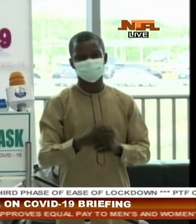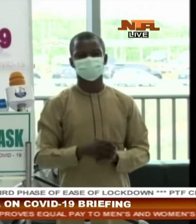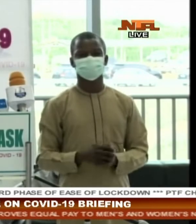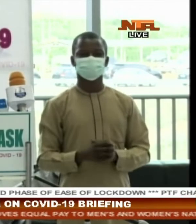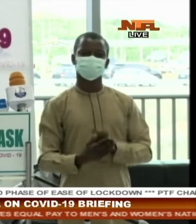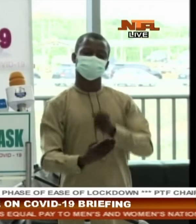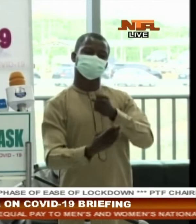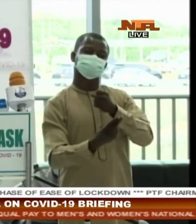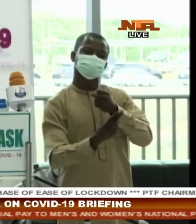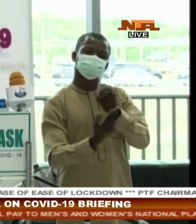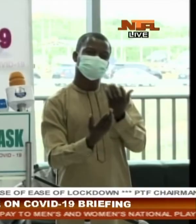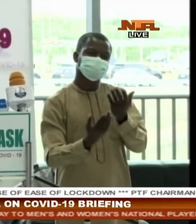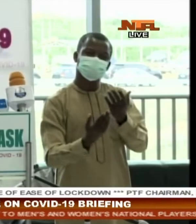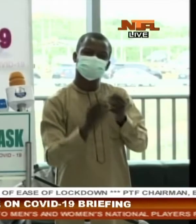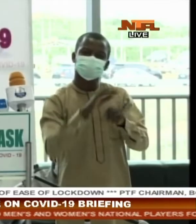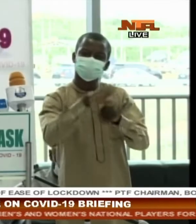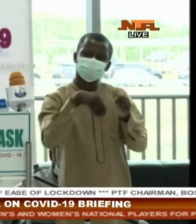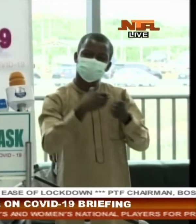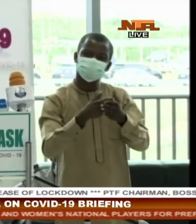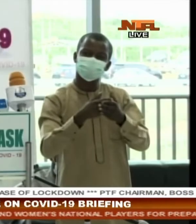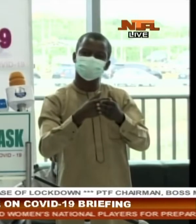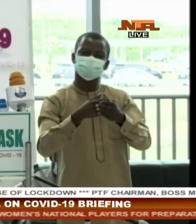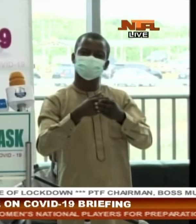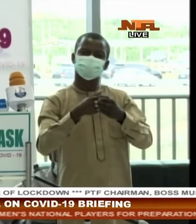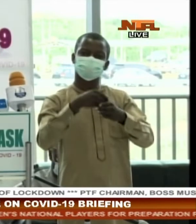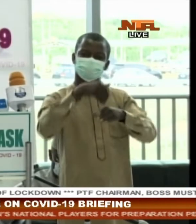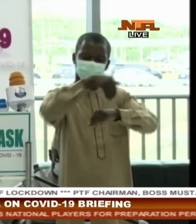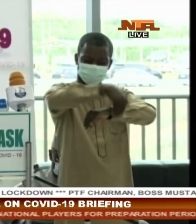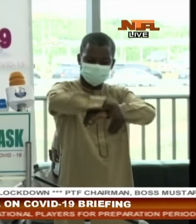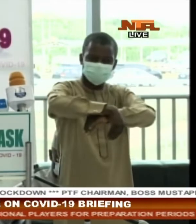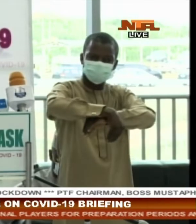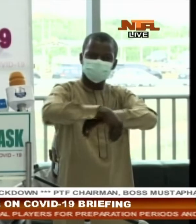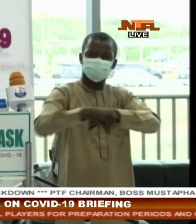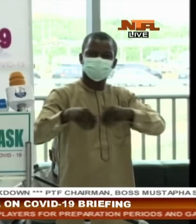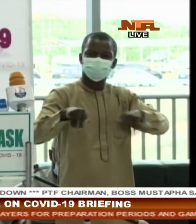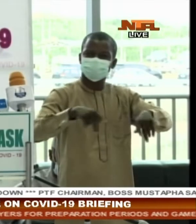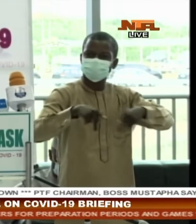Bars and nightclubs to remain closed till further notice.